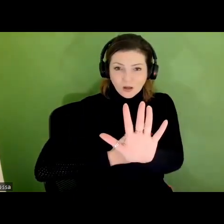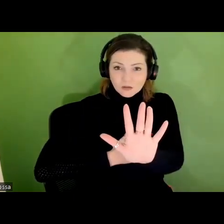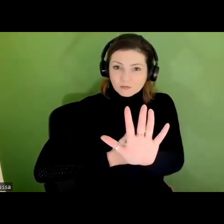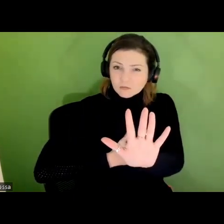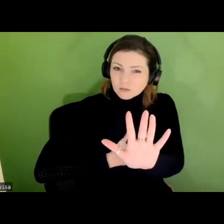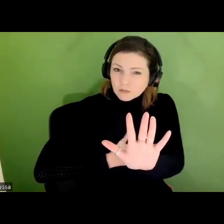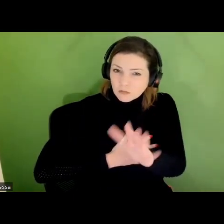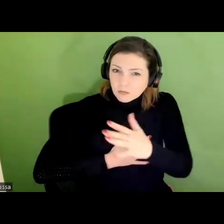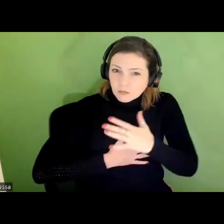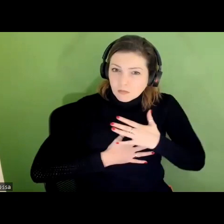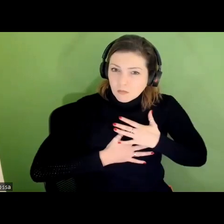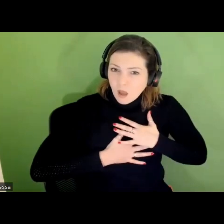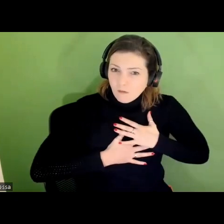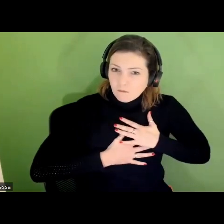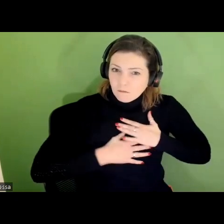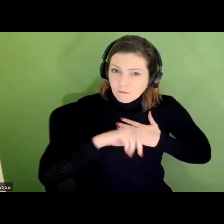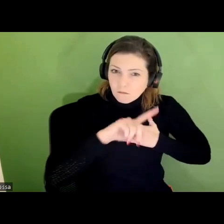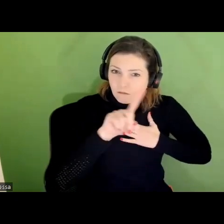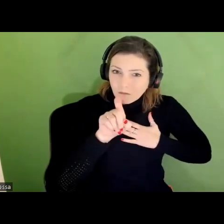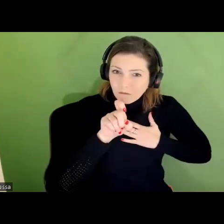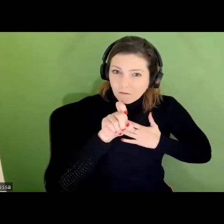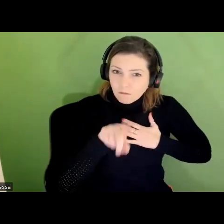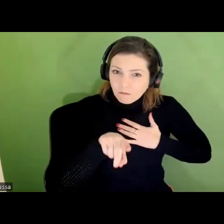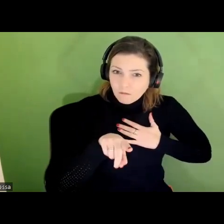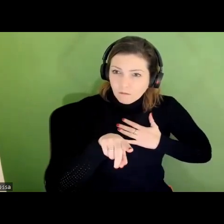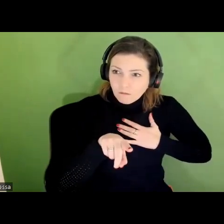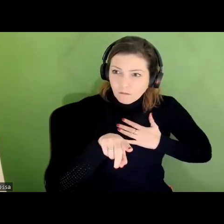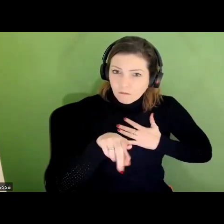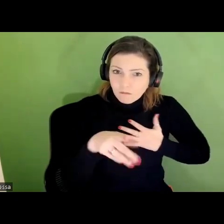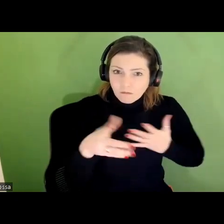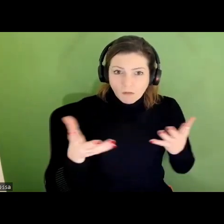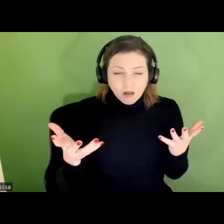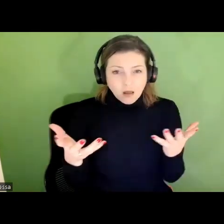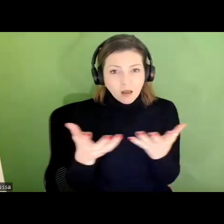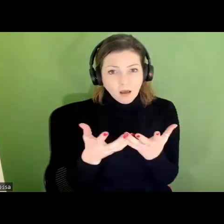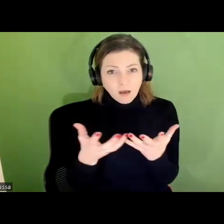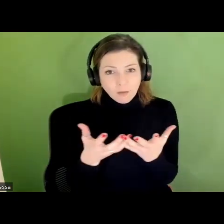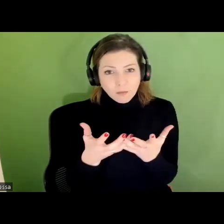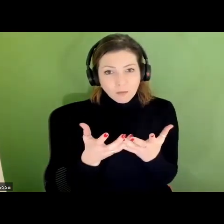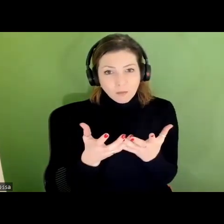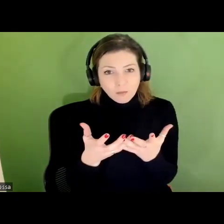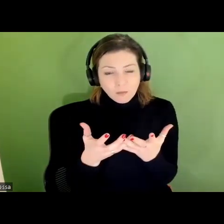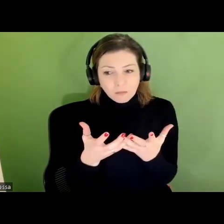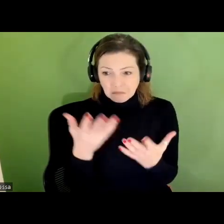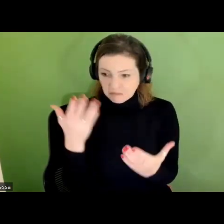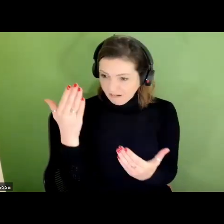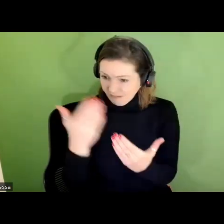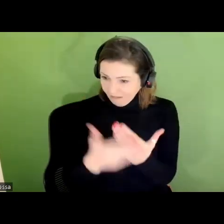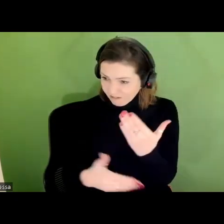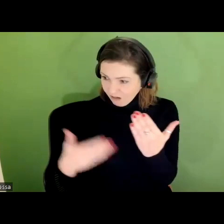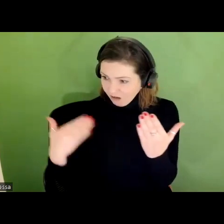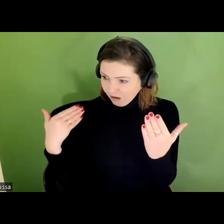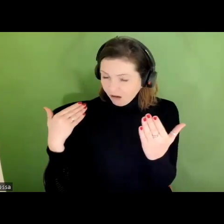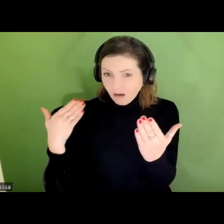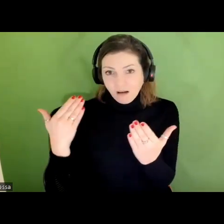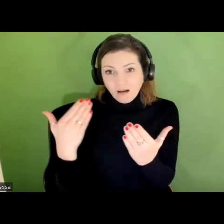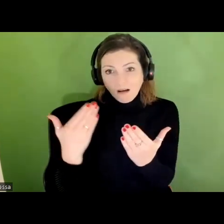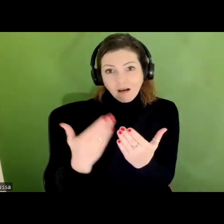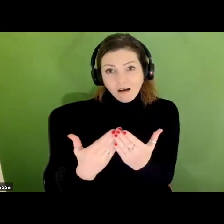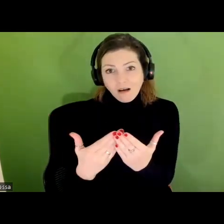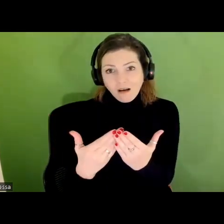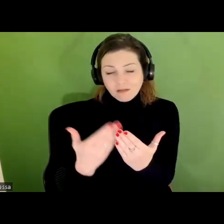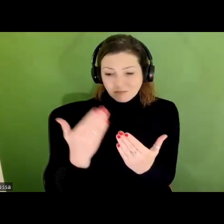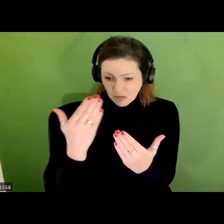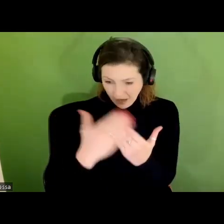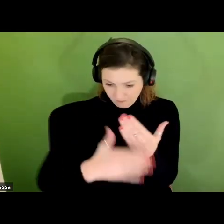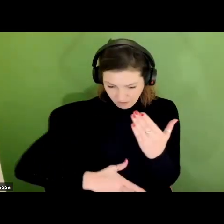Am I in love? How can that be? I have never loved. I have